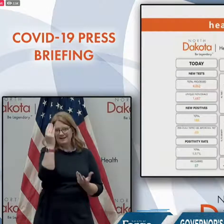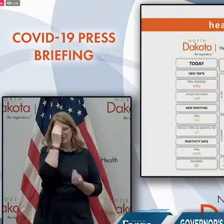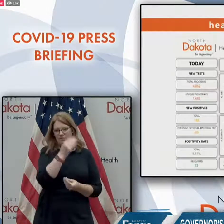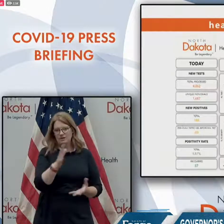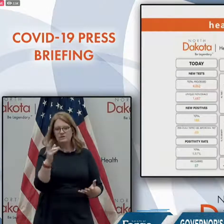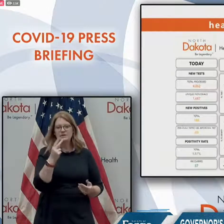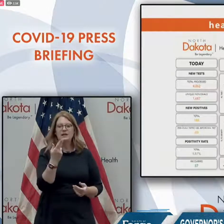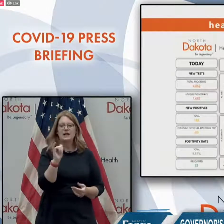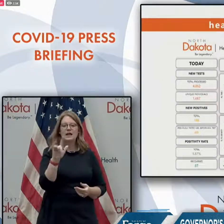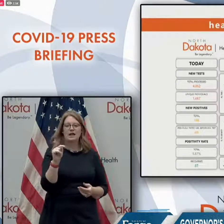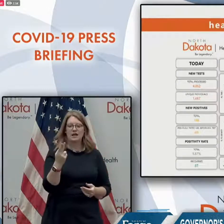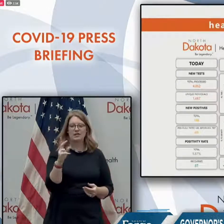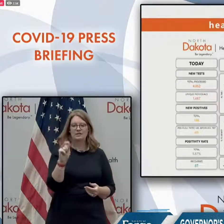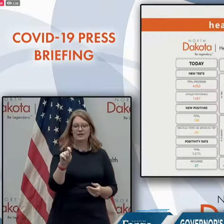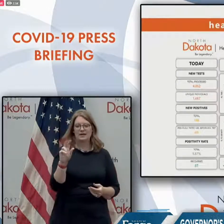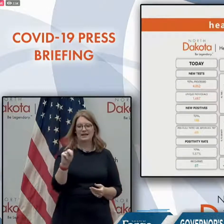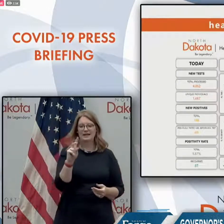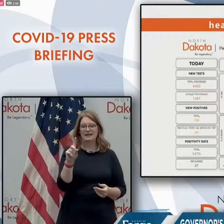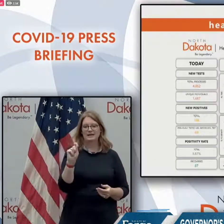out at